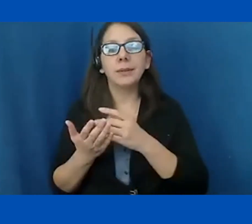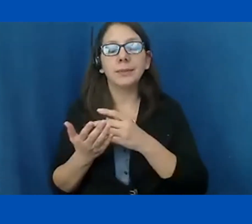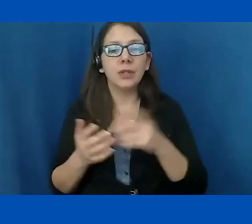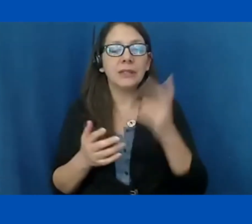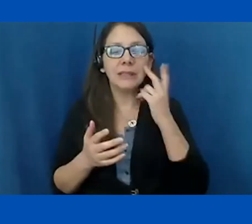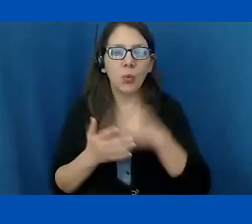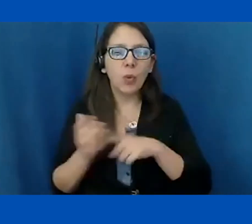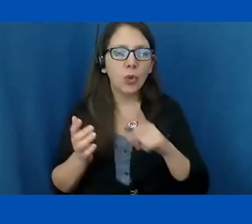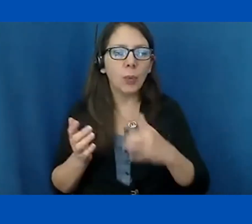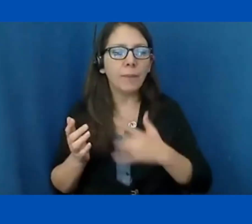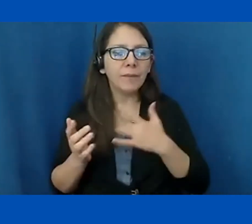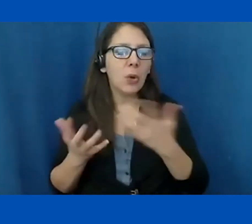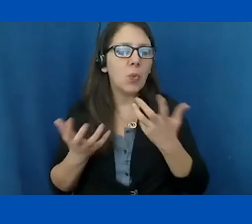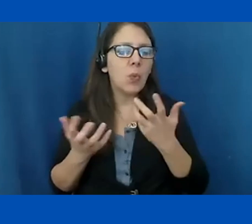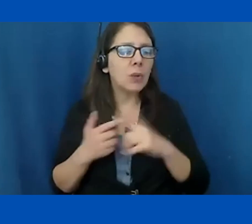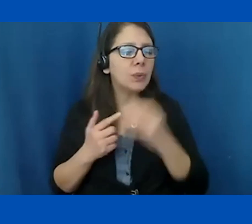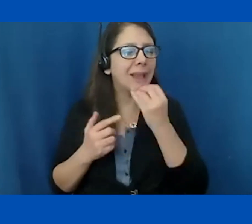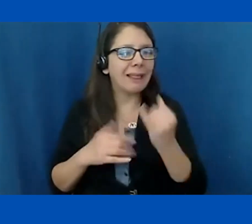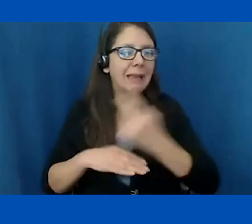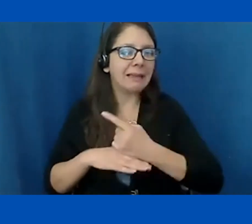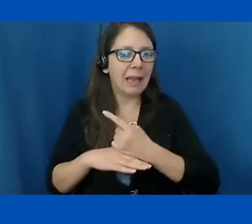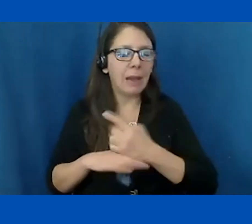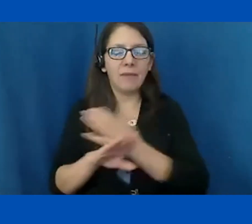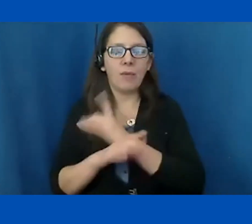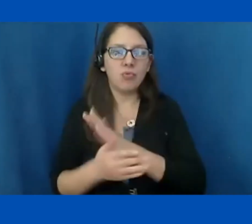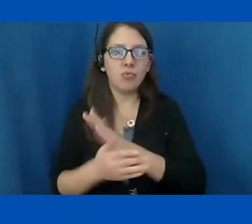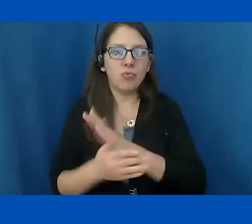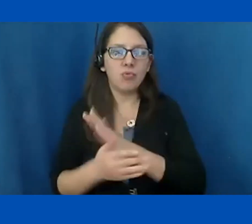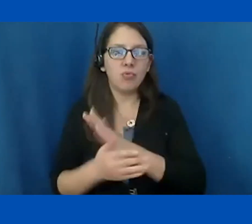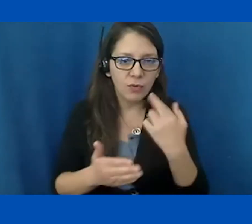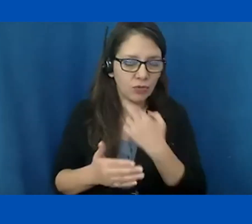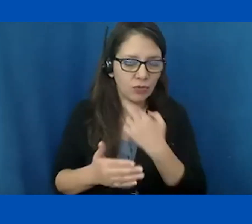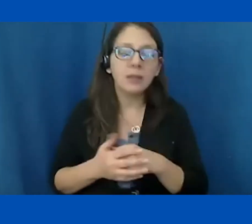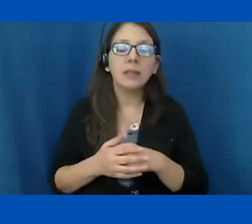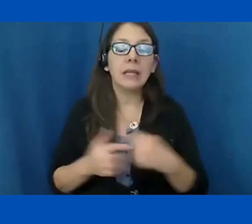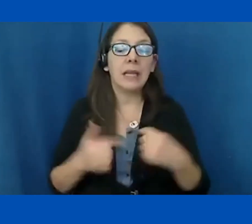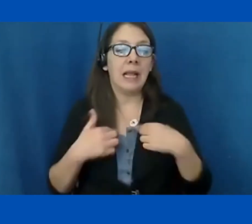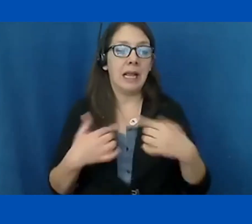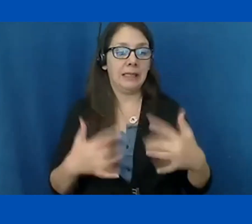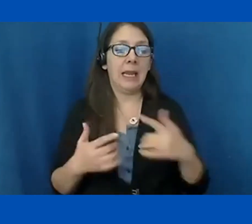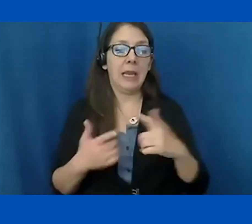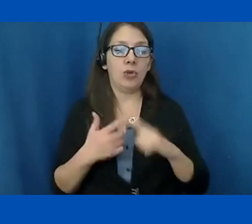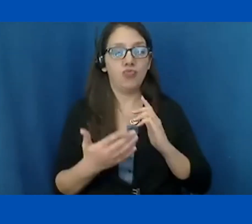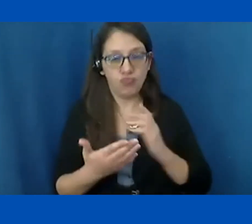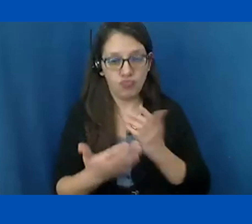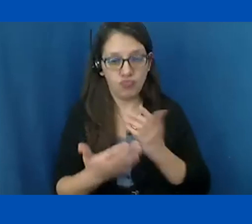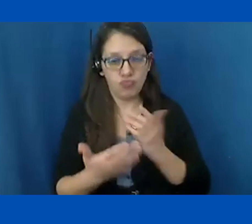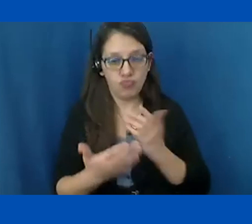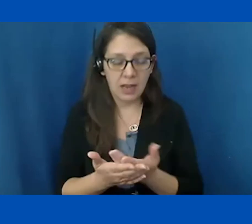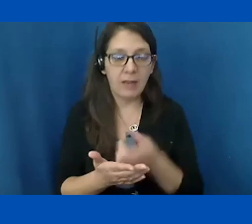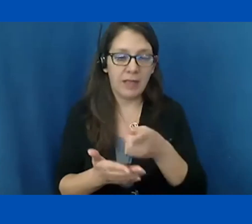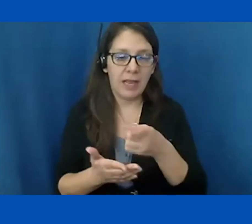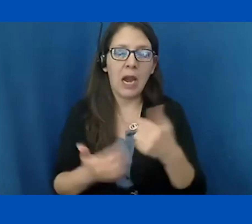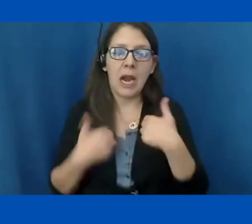Usually when I get to the restaurant, I like to have somewhat of a plan because I'm probably gotten there and I'm already pretty hungry at this point.